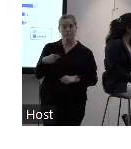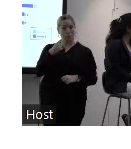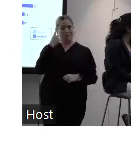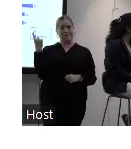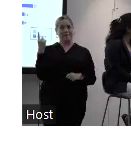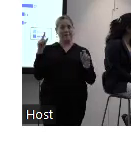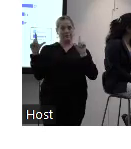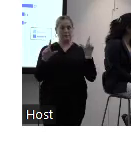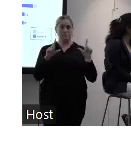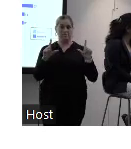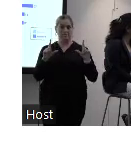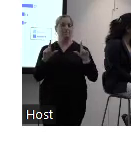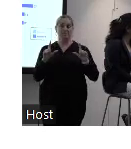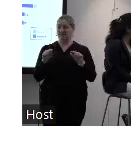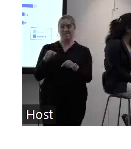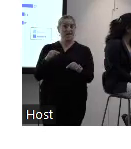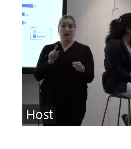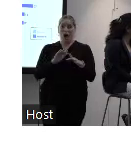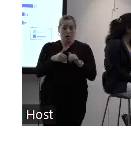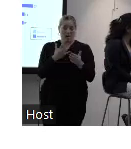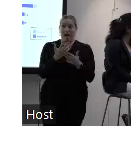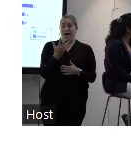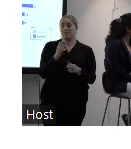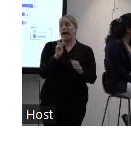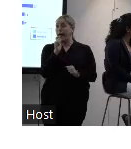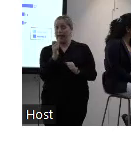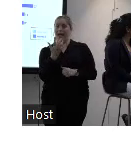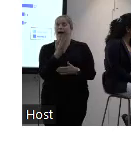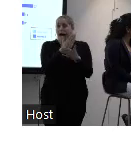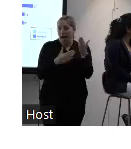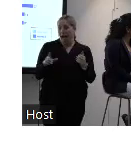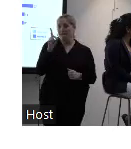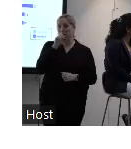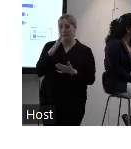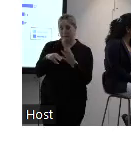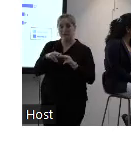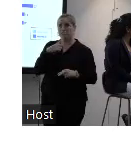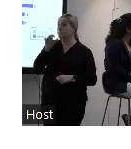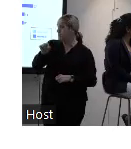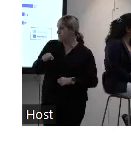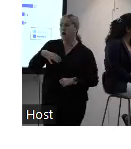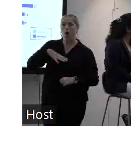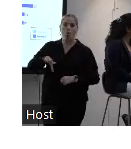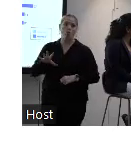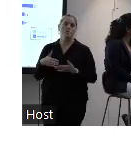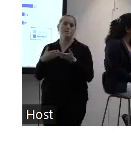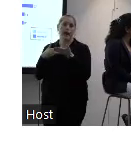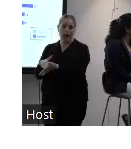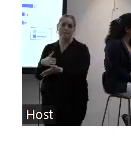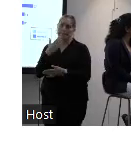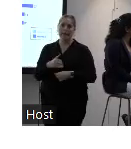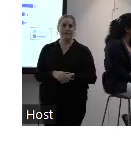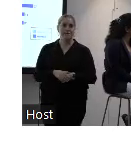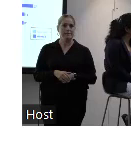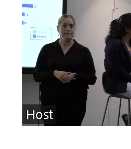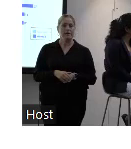the right, nearly half of caregivers said, yes, I would like to access a parenting support program. So again, it shows a discrepancy